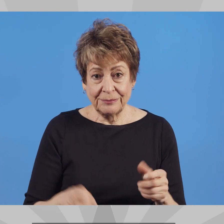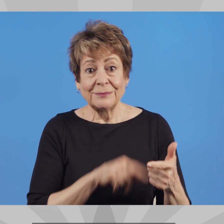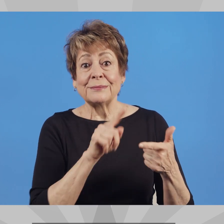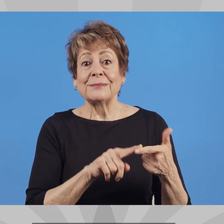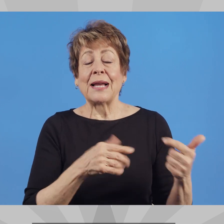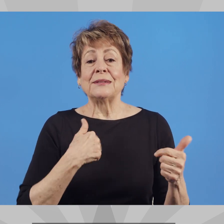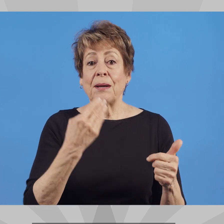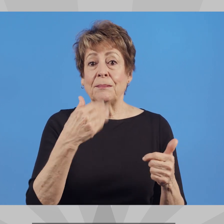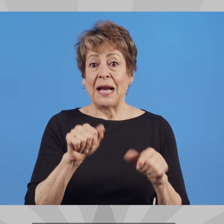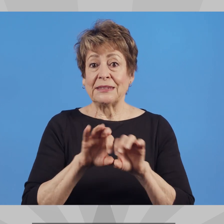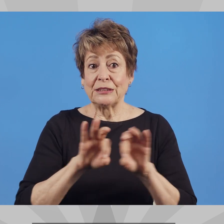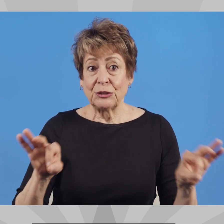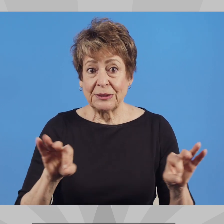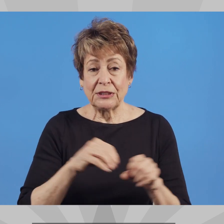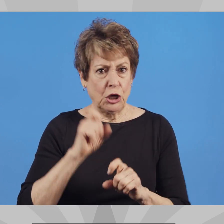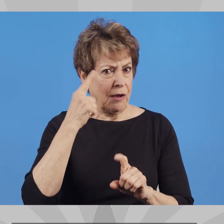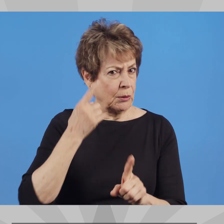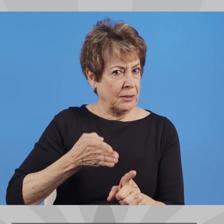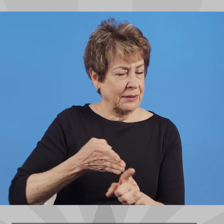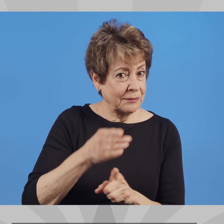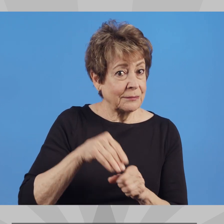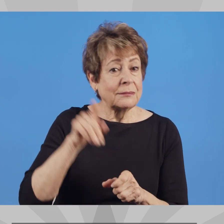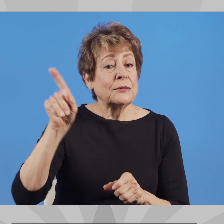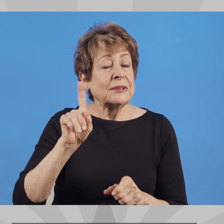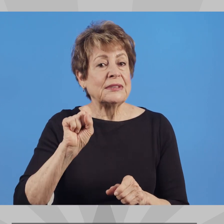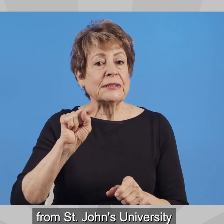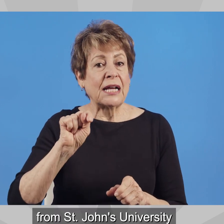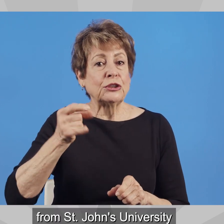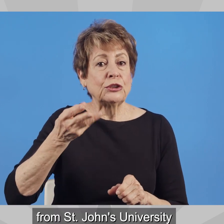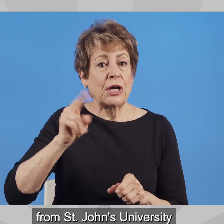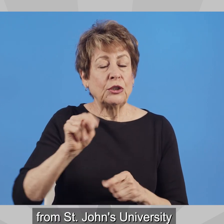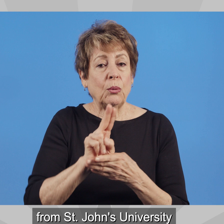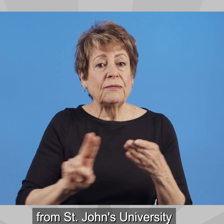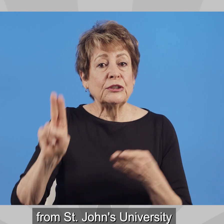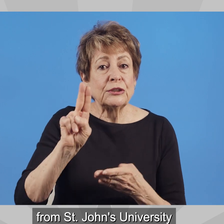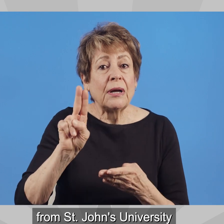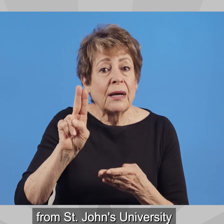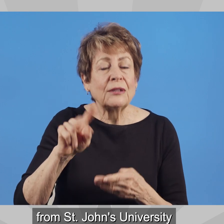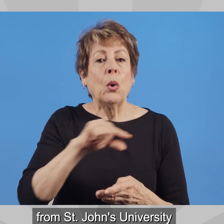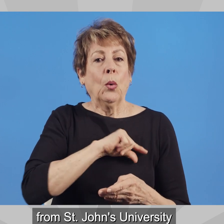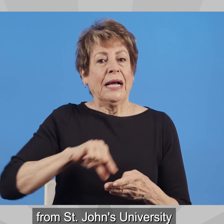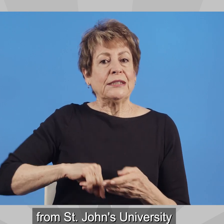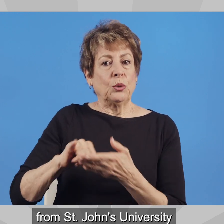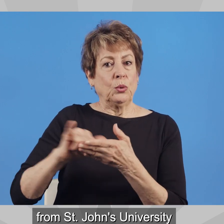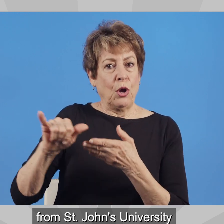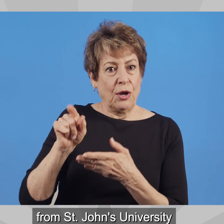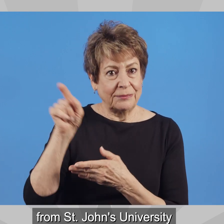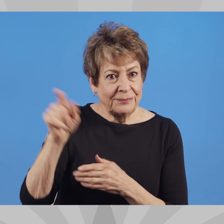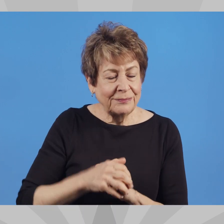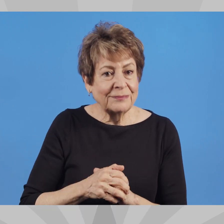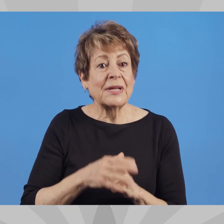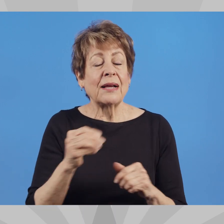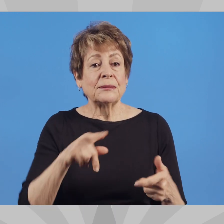John has a BA from NYU, a master's degree in government from St. John's University in Queens, New